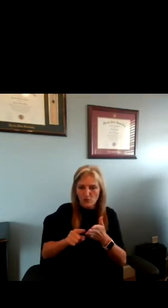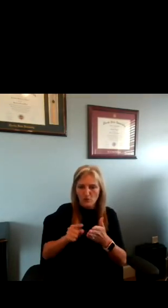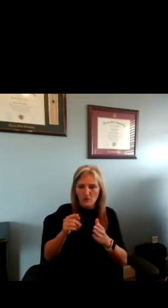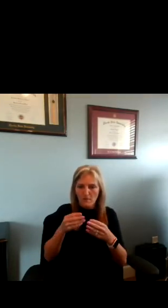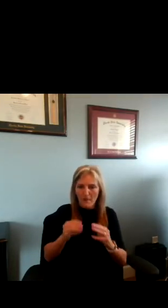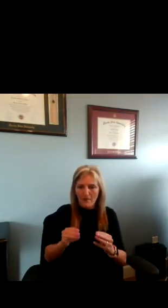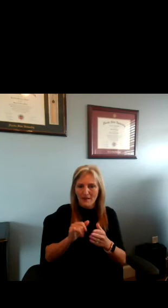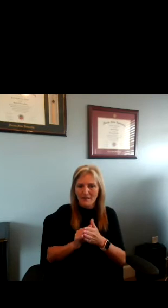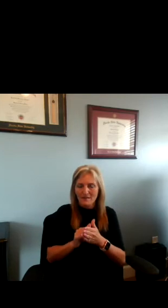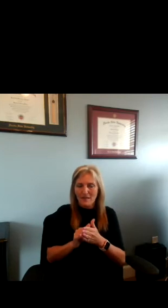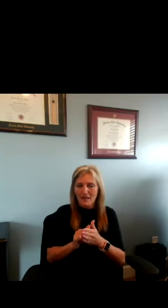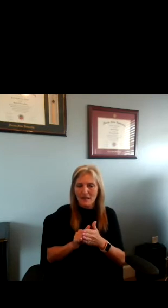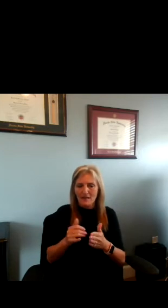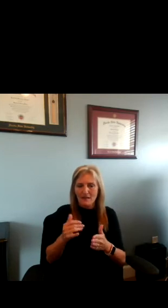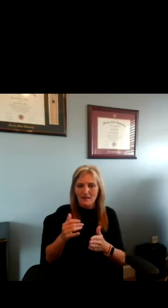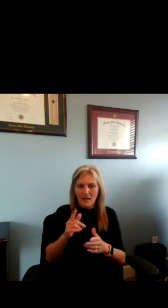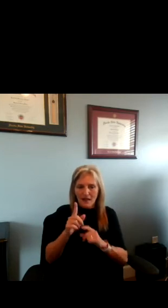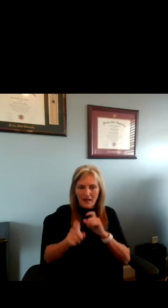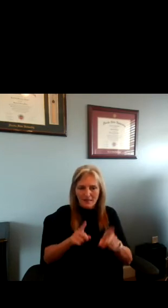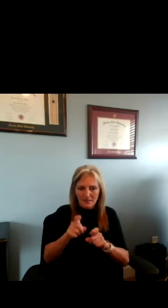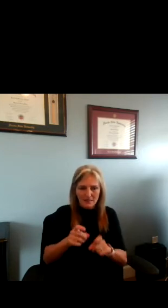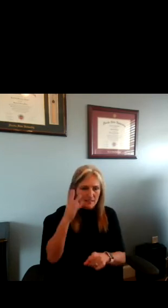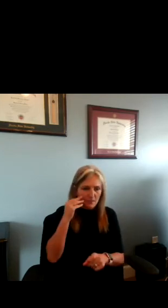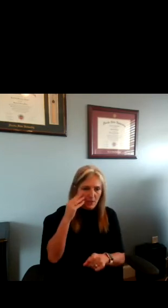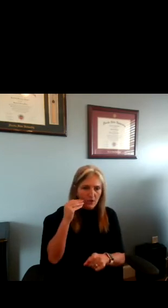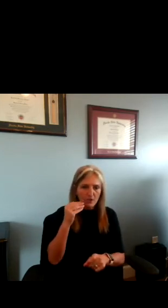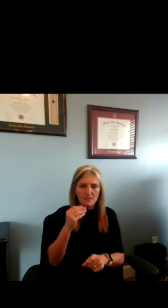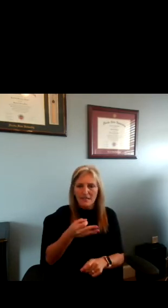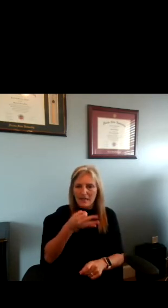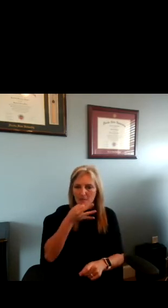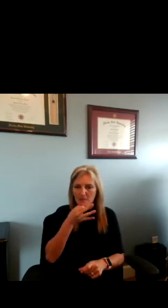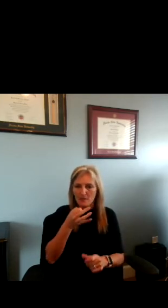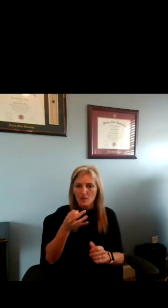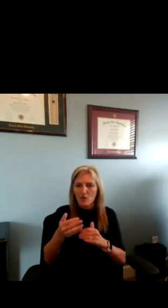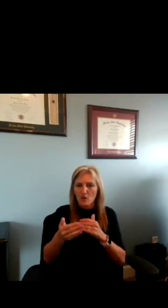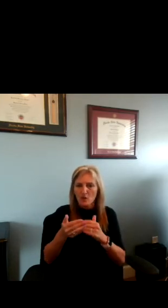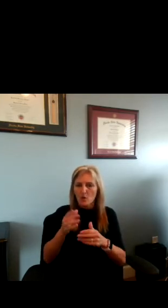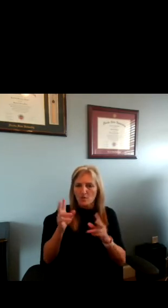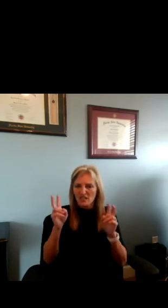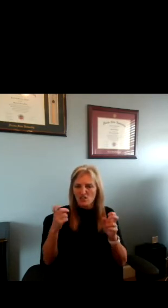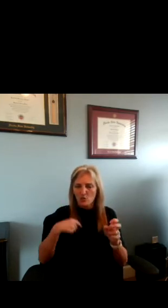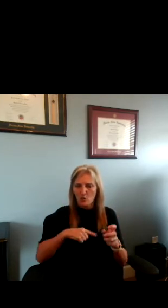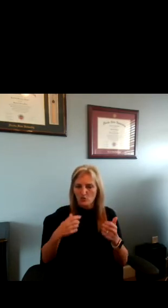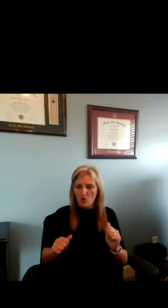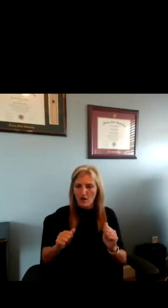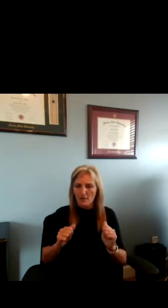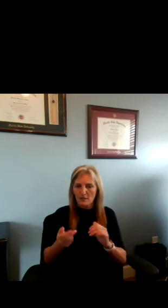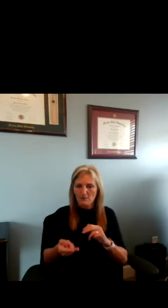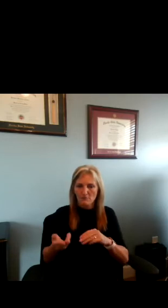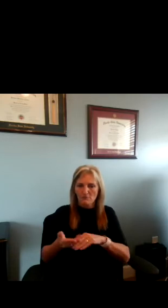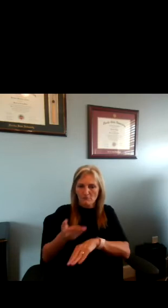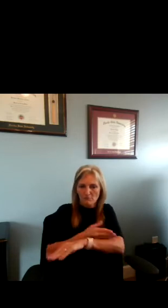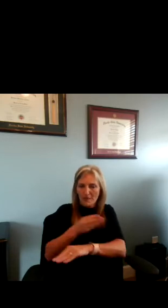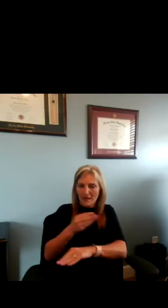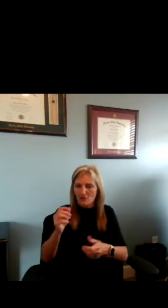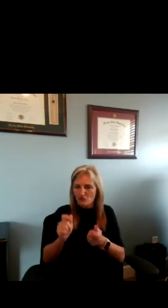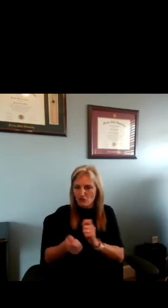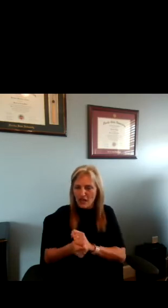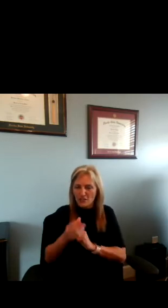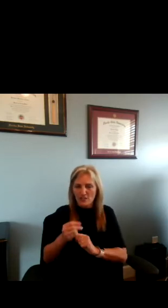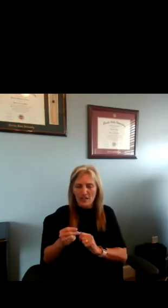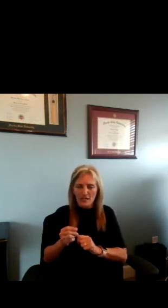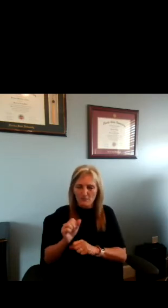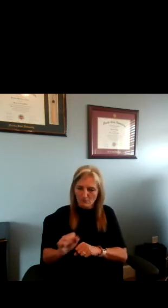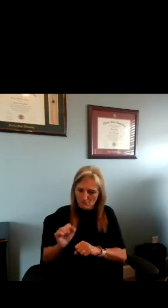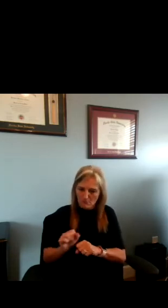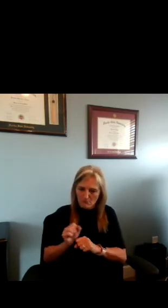the experiences and expertise of those closest to the issues that we're trying to elevate and to change, and through the rigorous assessment and